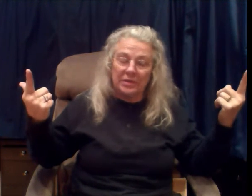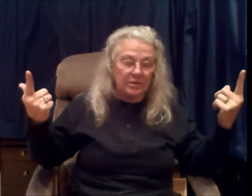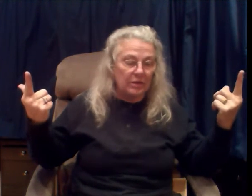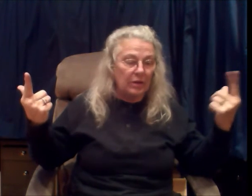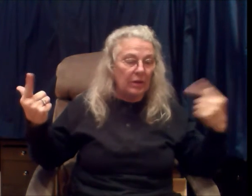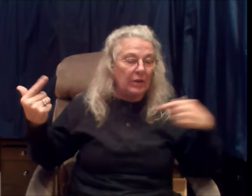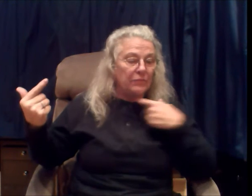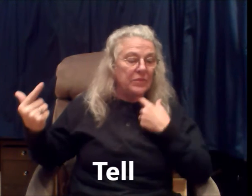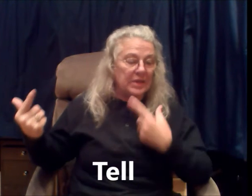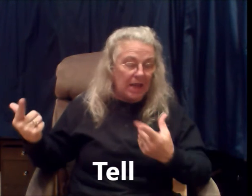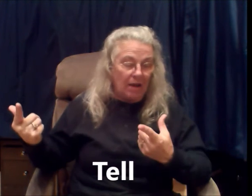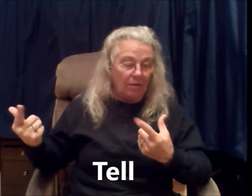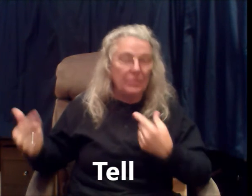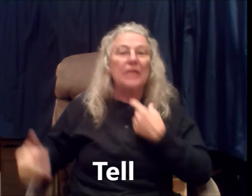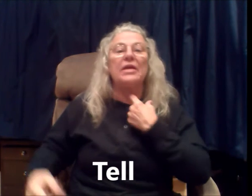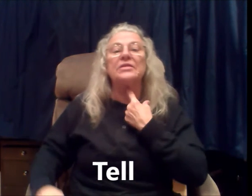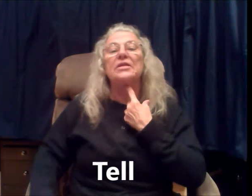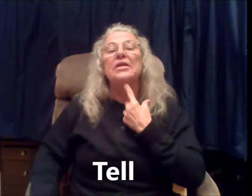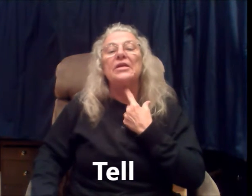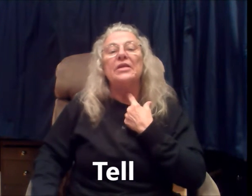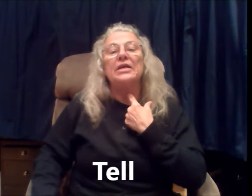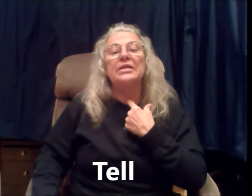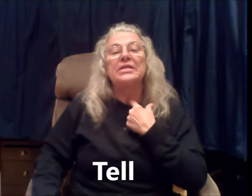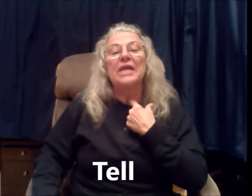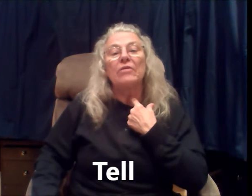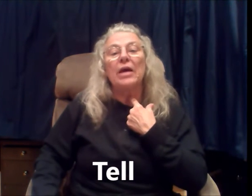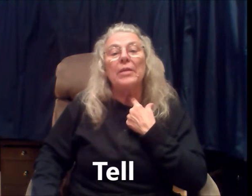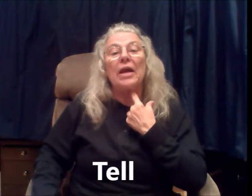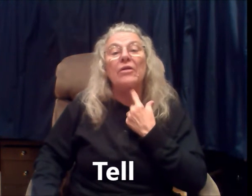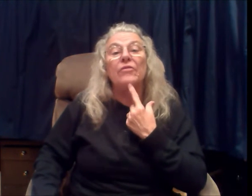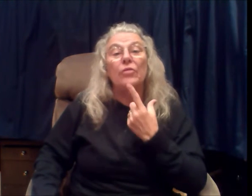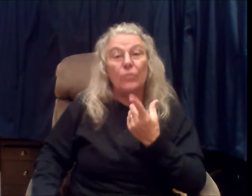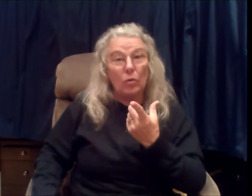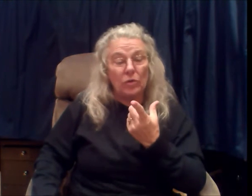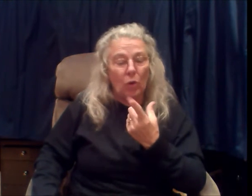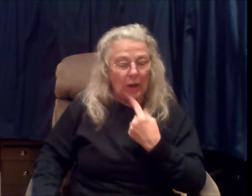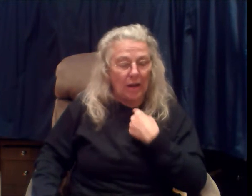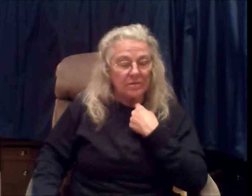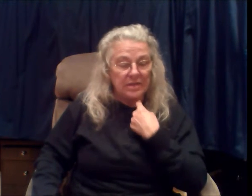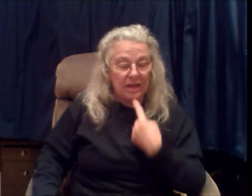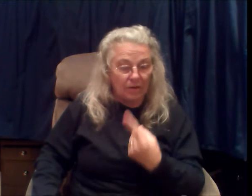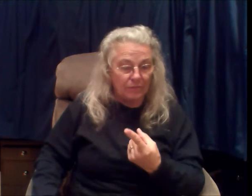announcements. Tell, and that's the sound coming out of your throat and going out. Tell.